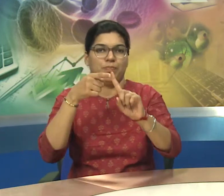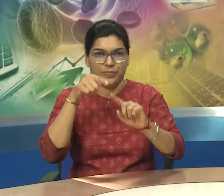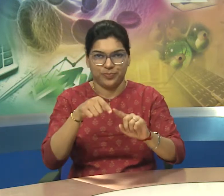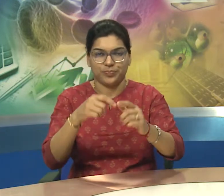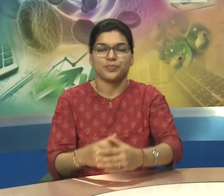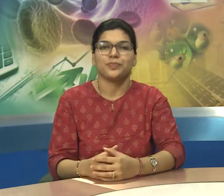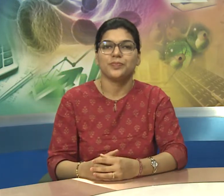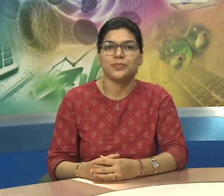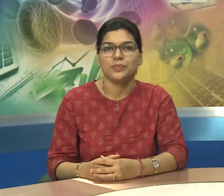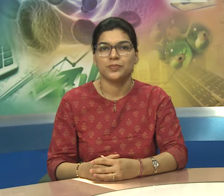producer to retailer.